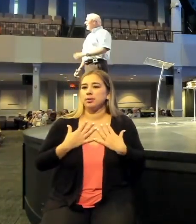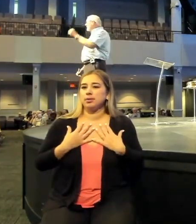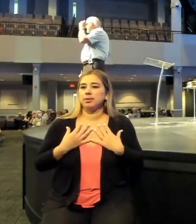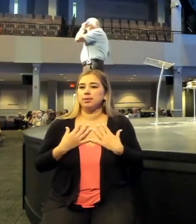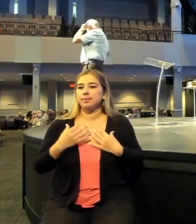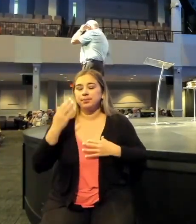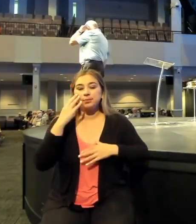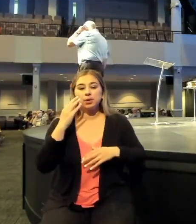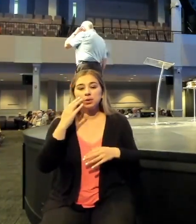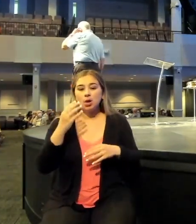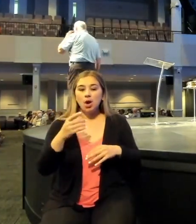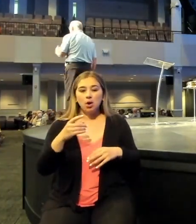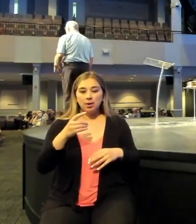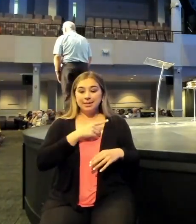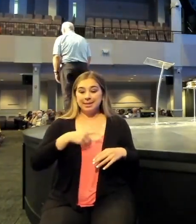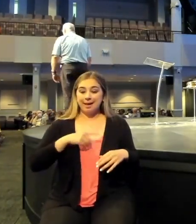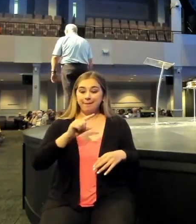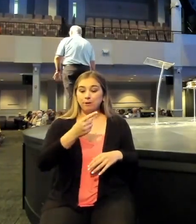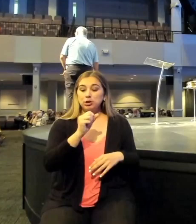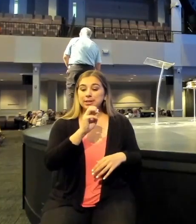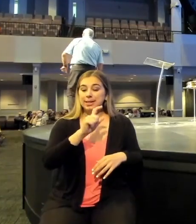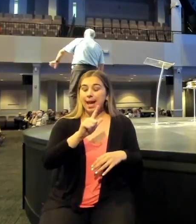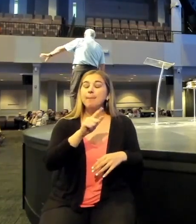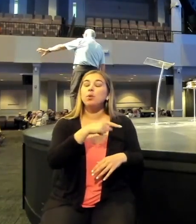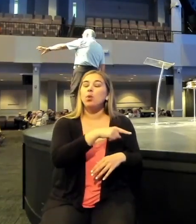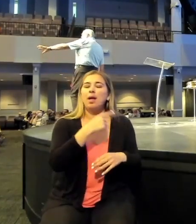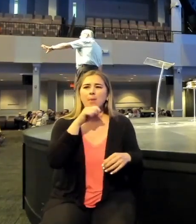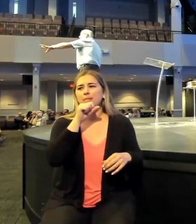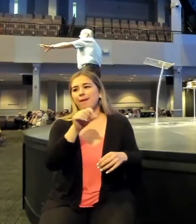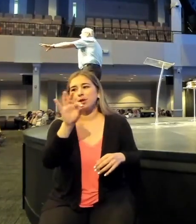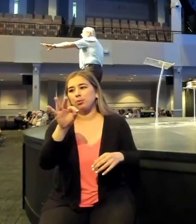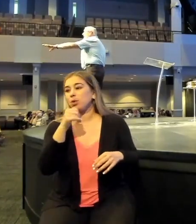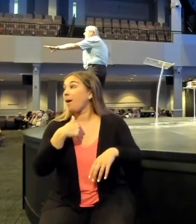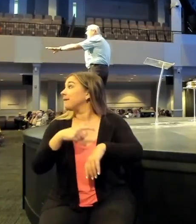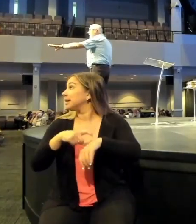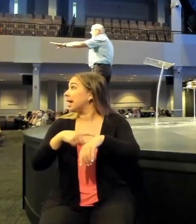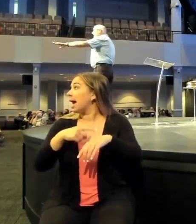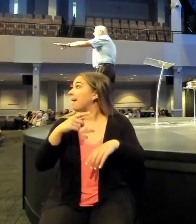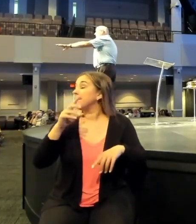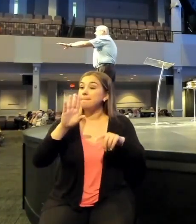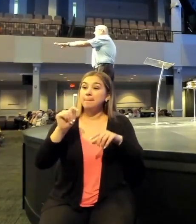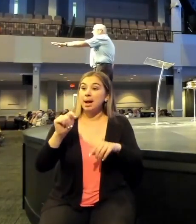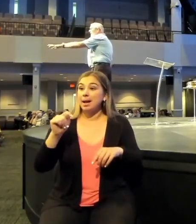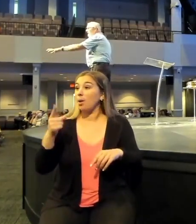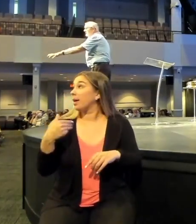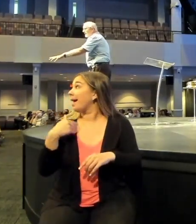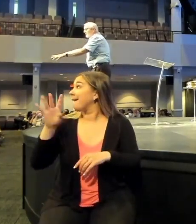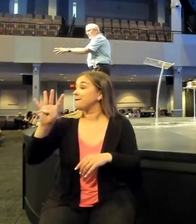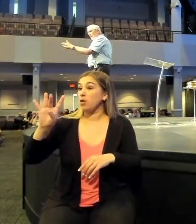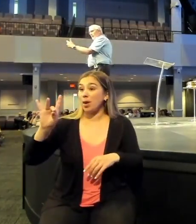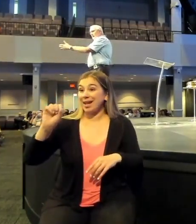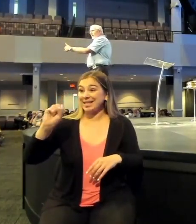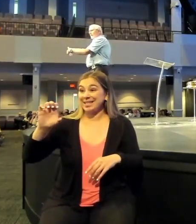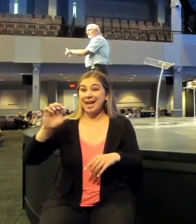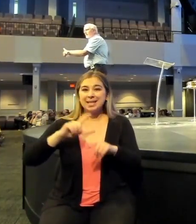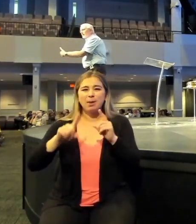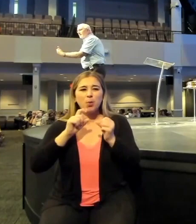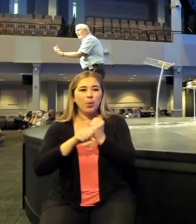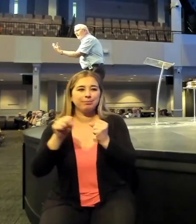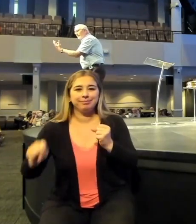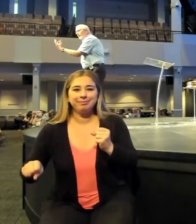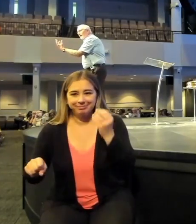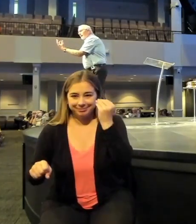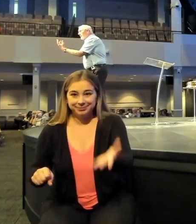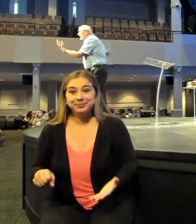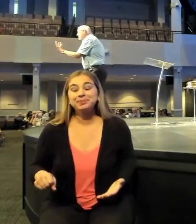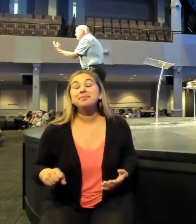You know, David, there's a time in 1 Samuel chapter 30. Man, would I love to preach on this today, but I don't have time to because I only have 48 seconds, but we're going to go longer than that